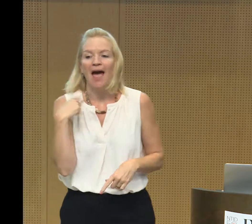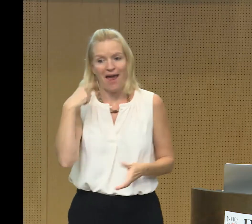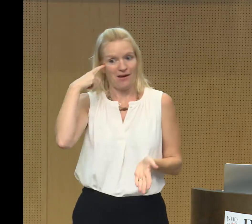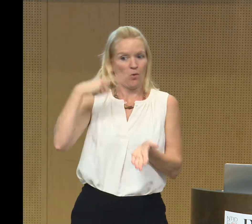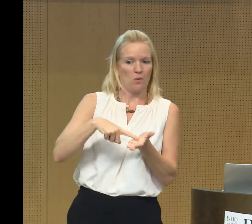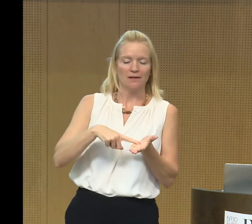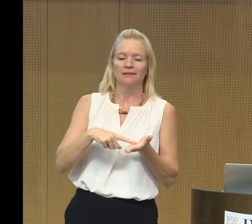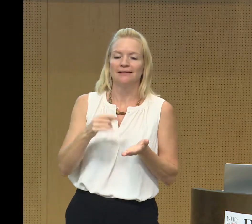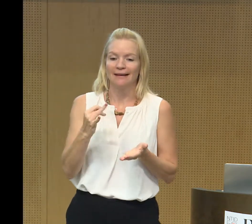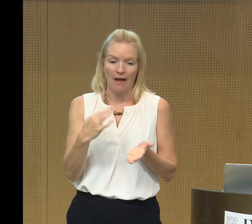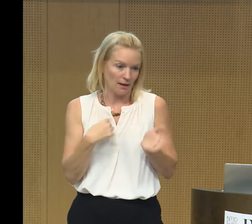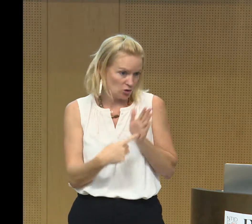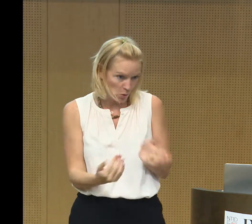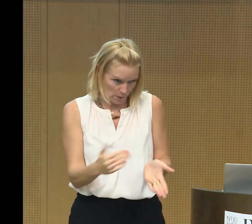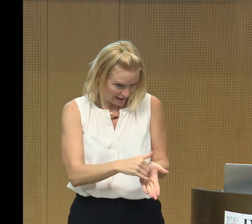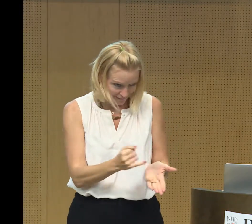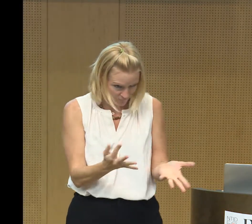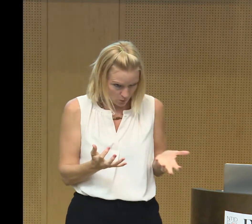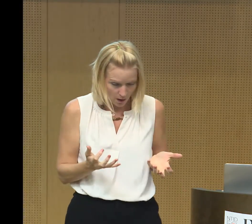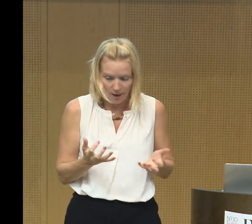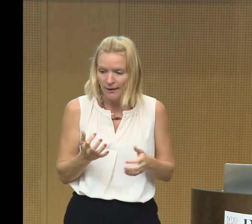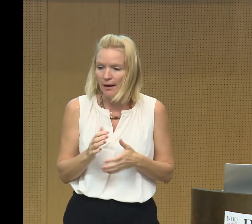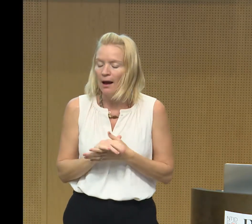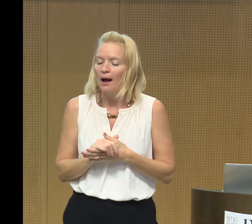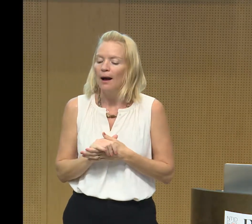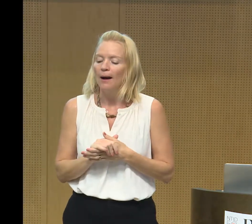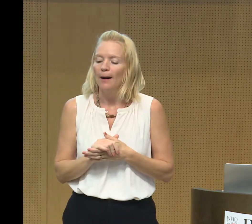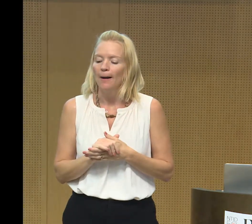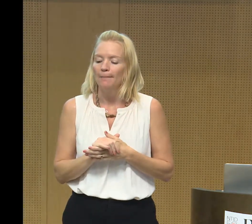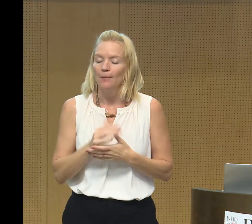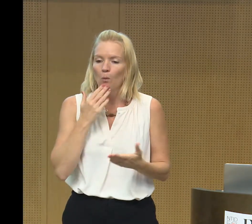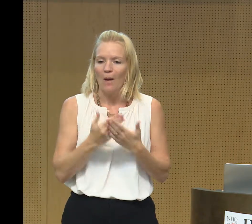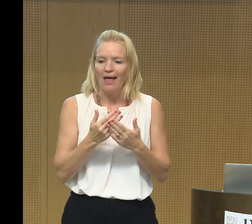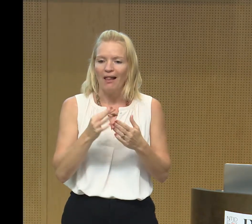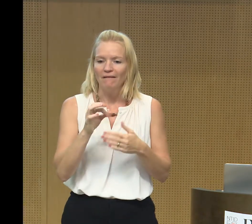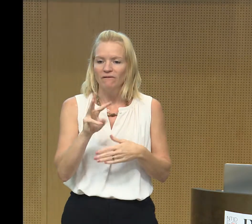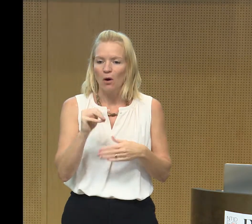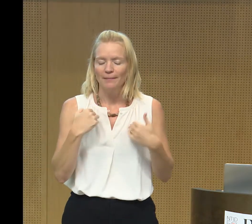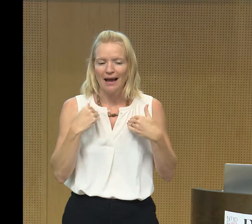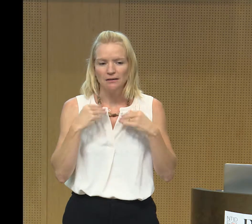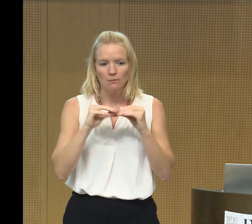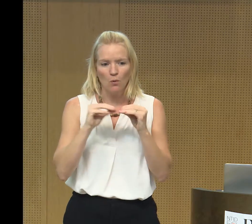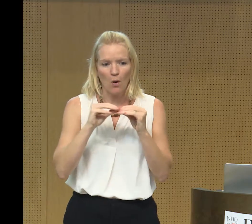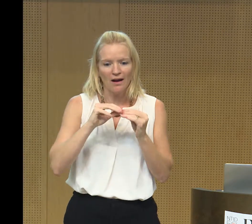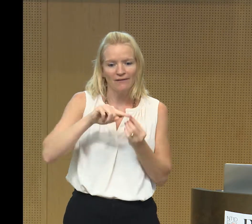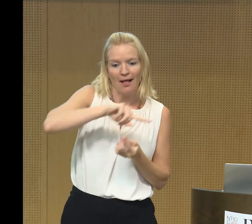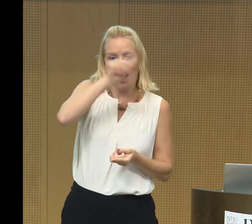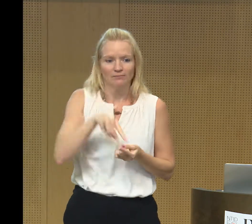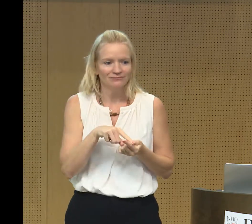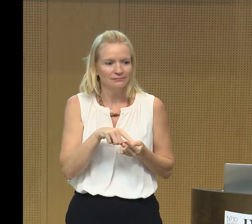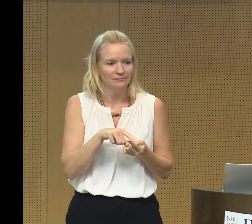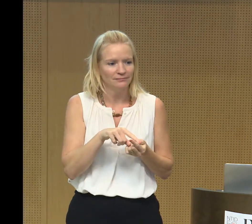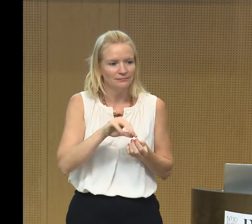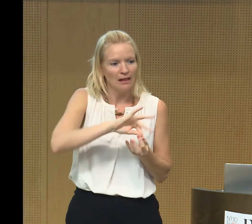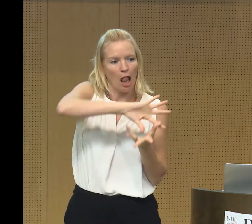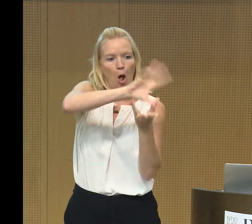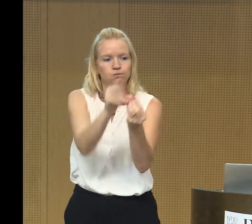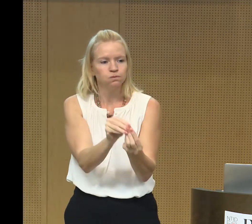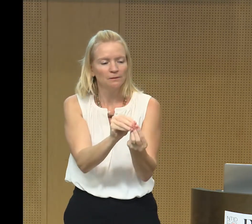And I can show you again if you want, but we noticed that the well formed have more of a fluid movement.